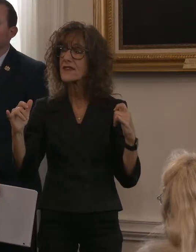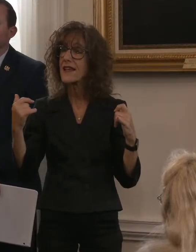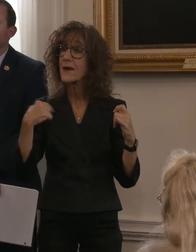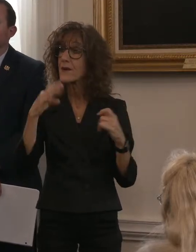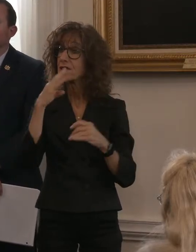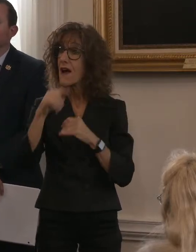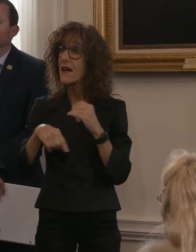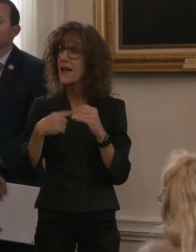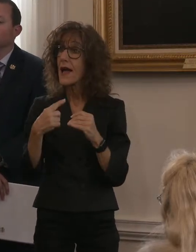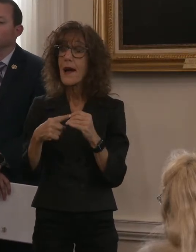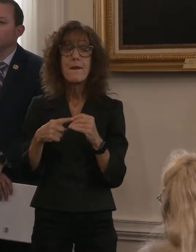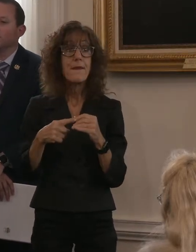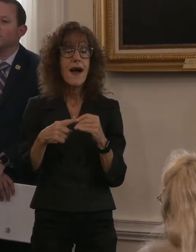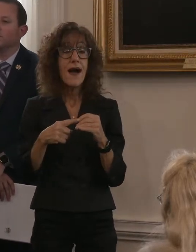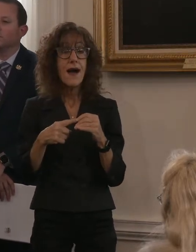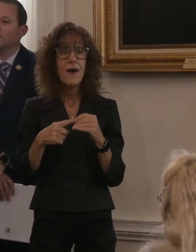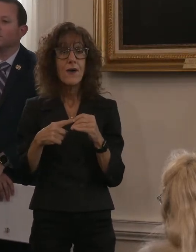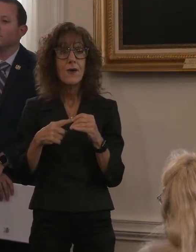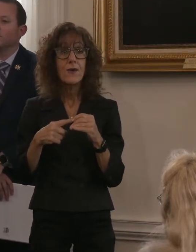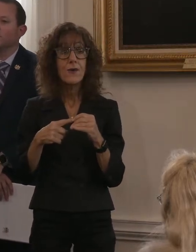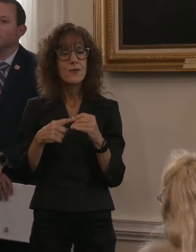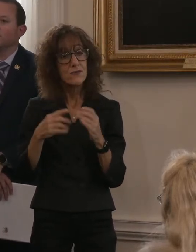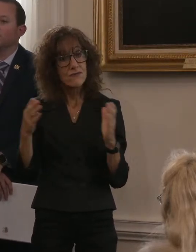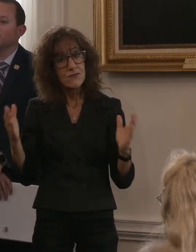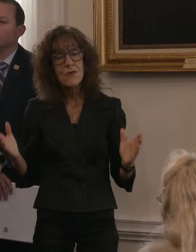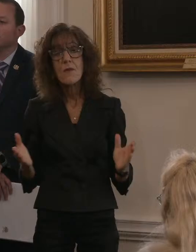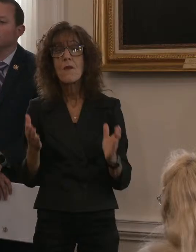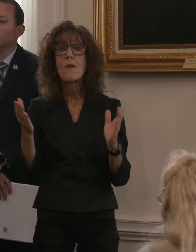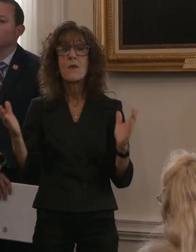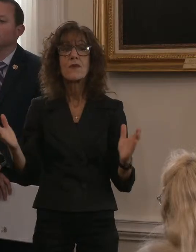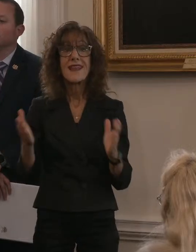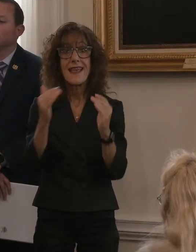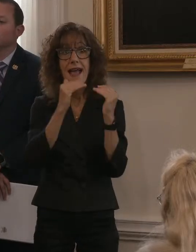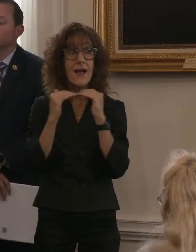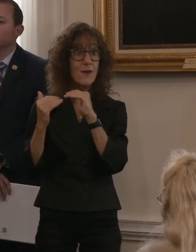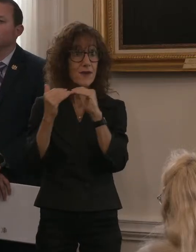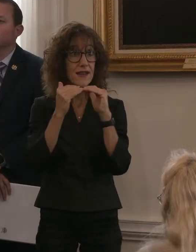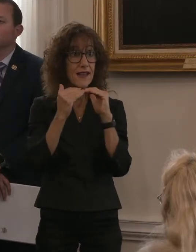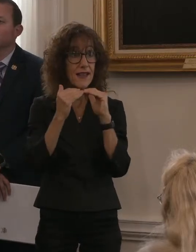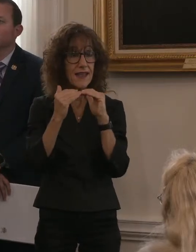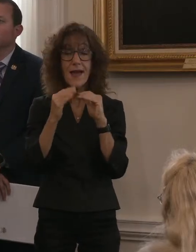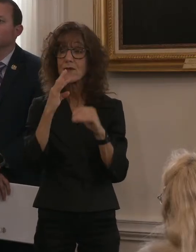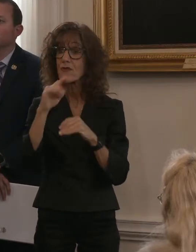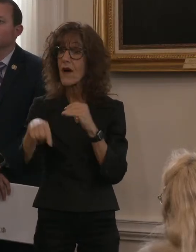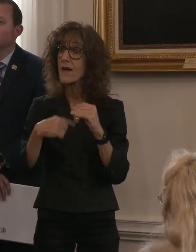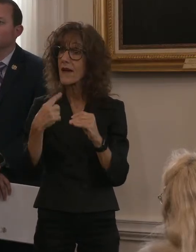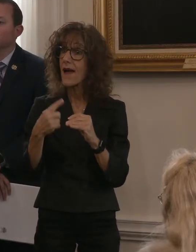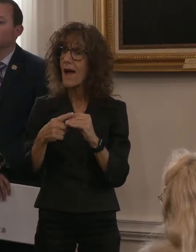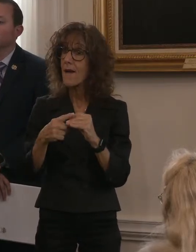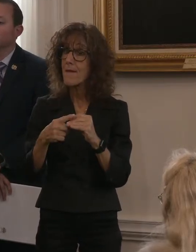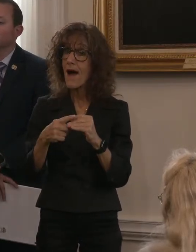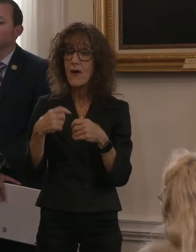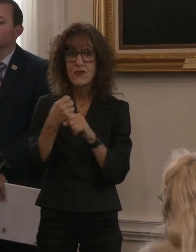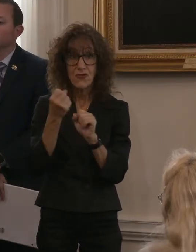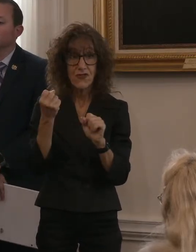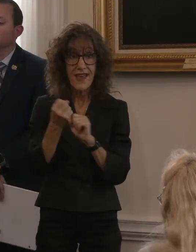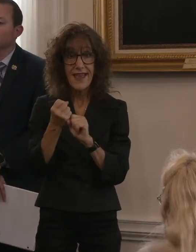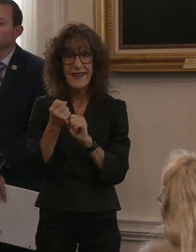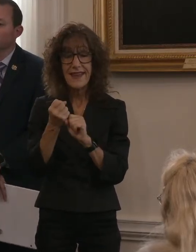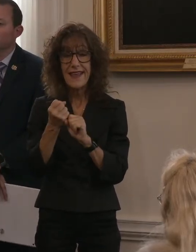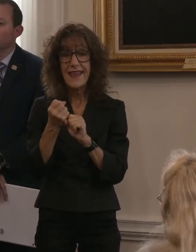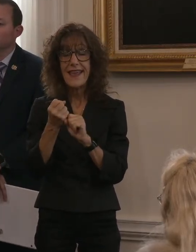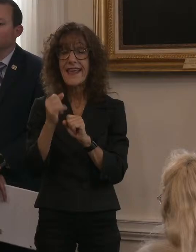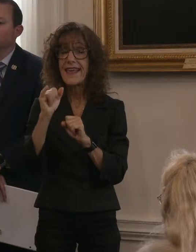talking about promoting equity, and we are talking about creating inclusion in